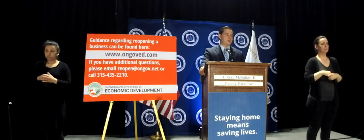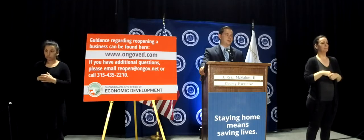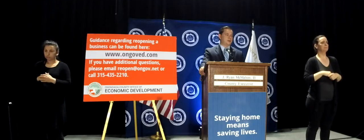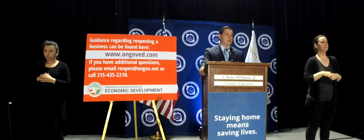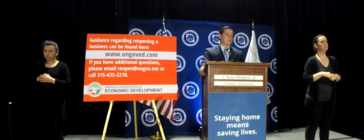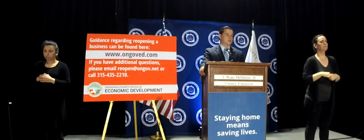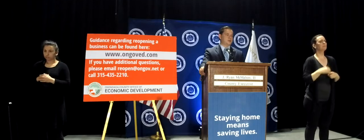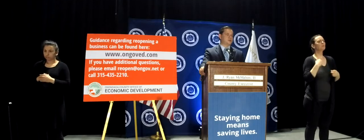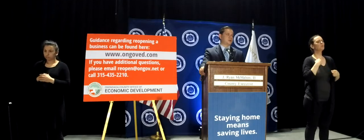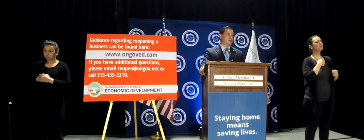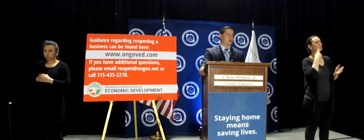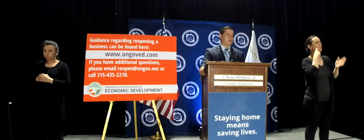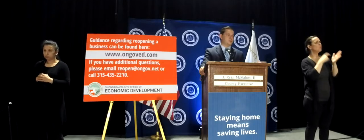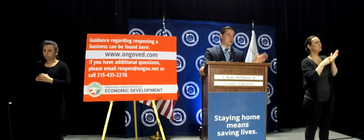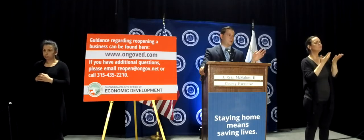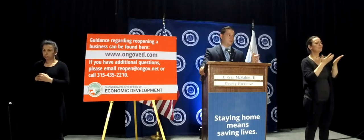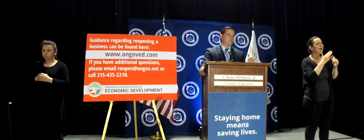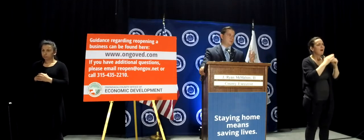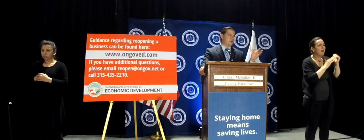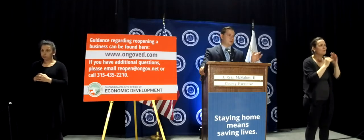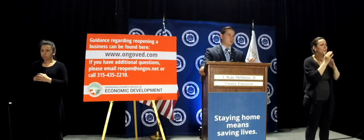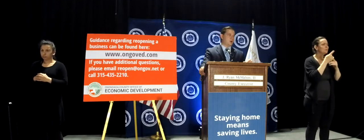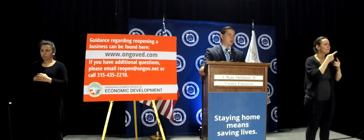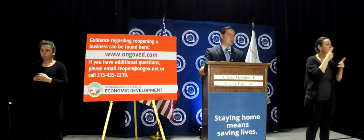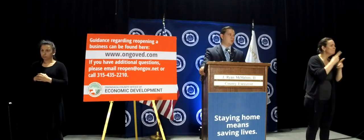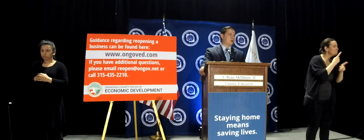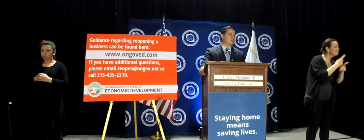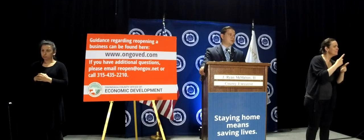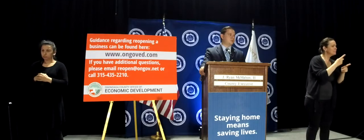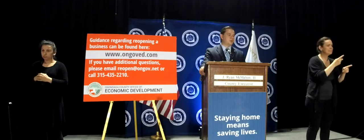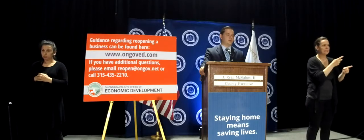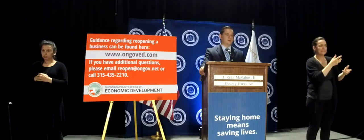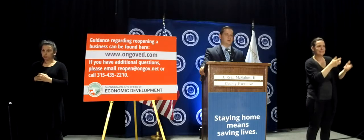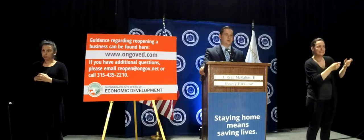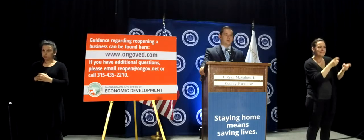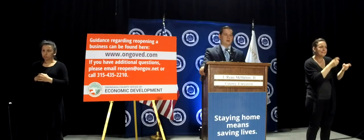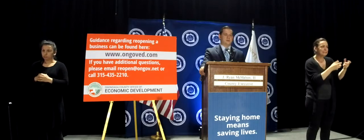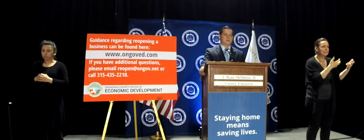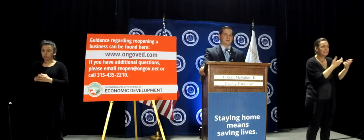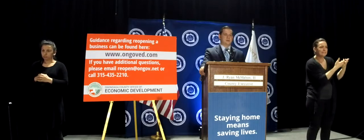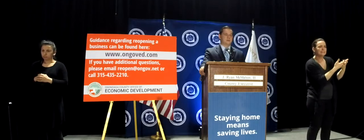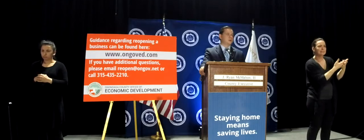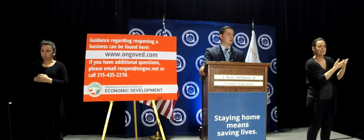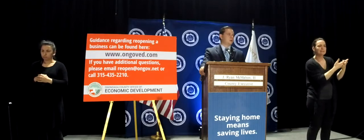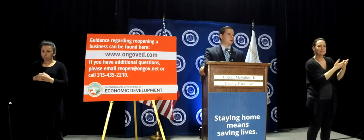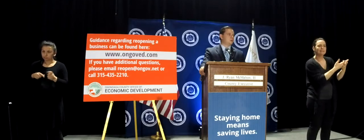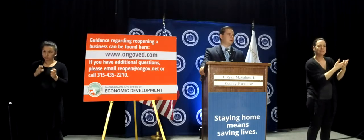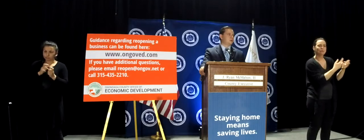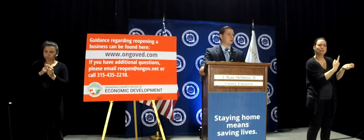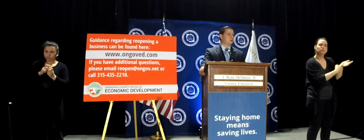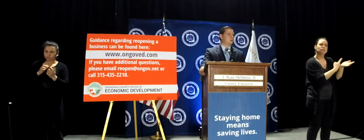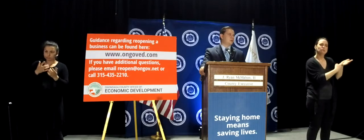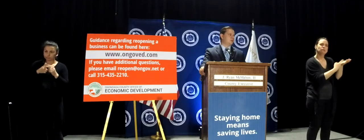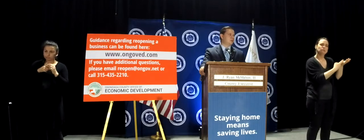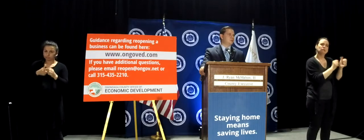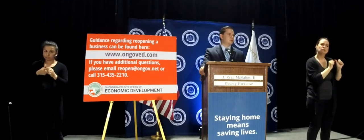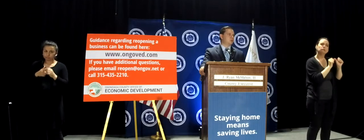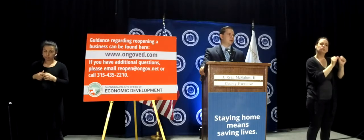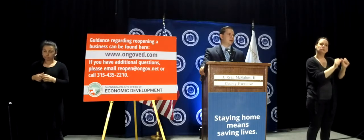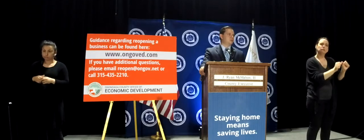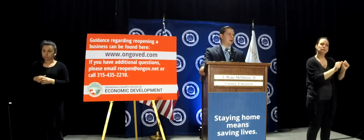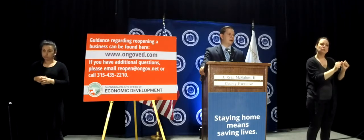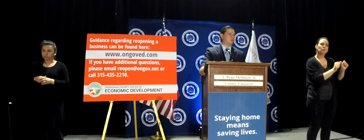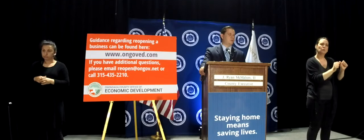then it's just a nice clearinghouse where other small questions from other counties can get their,